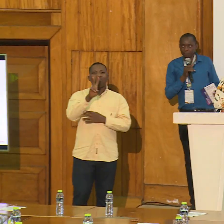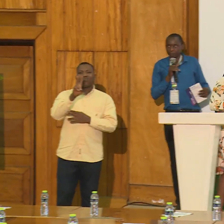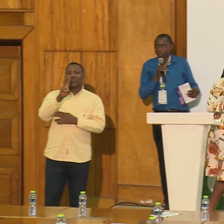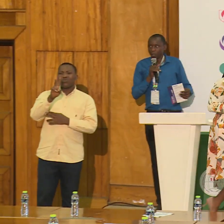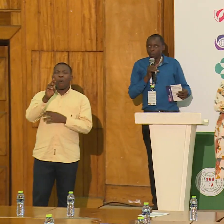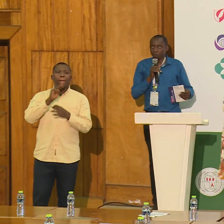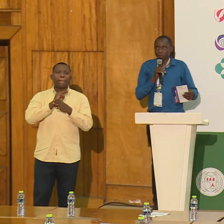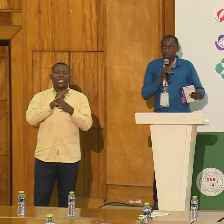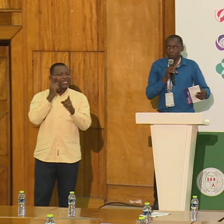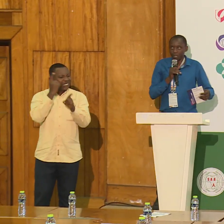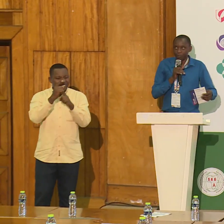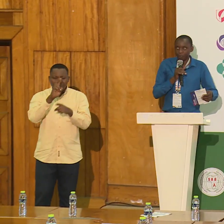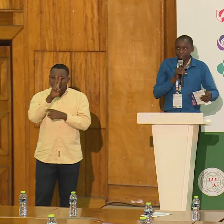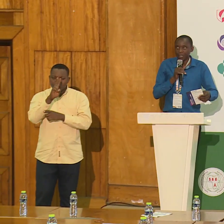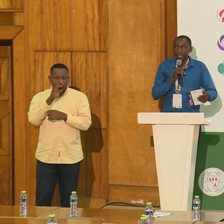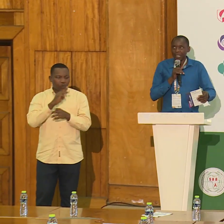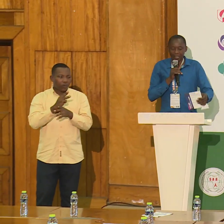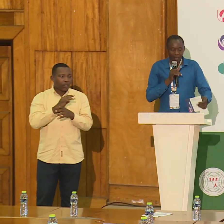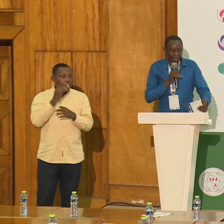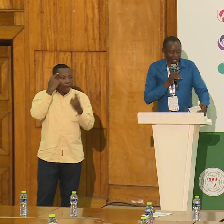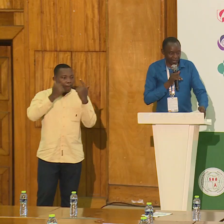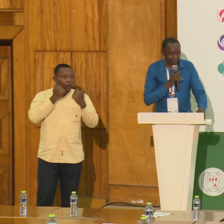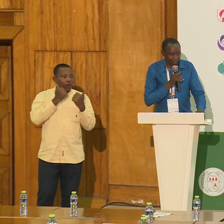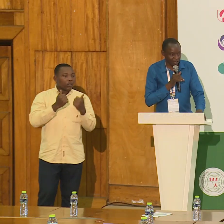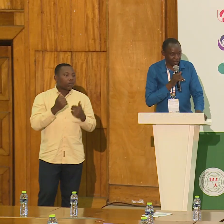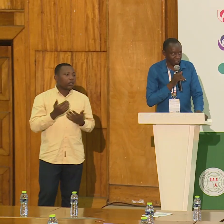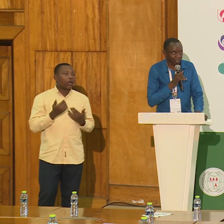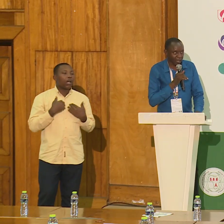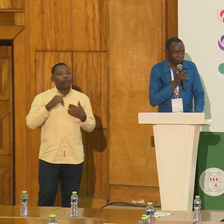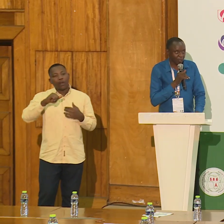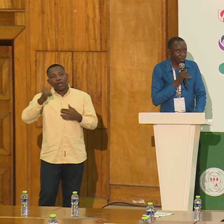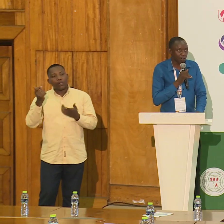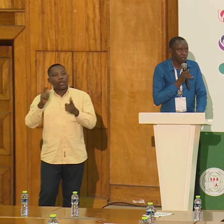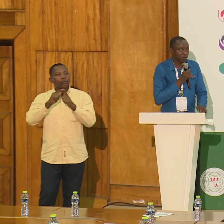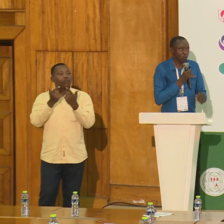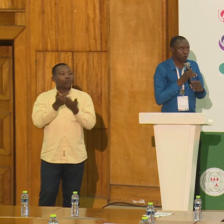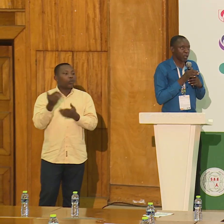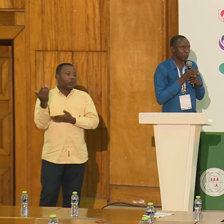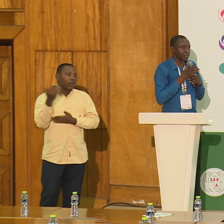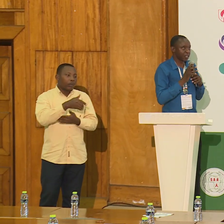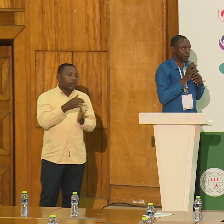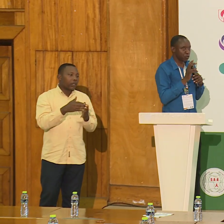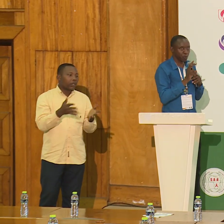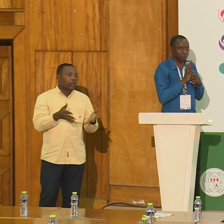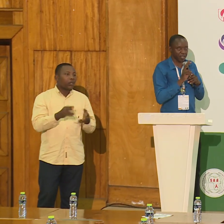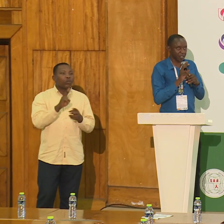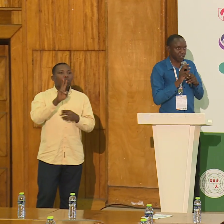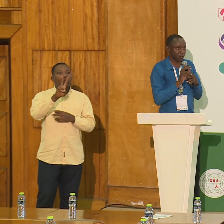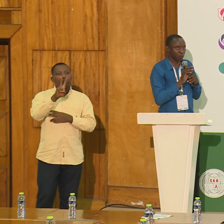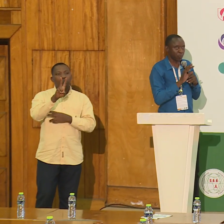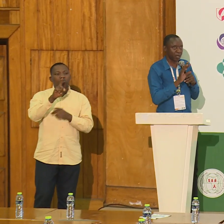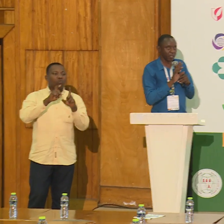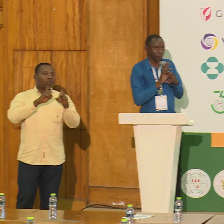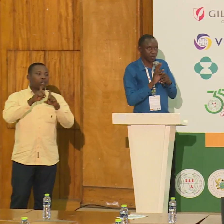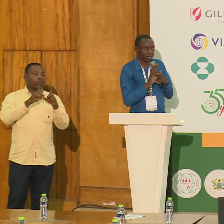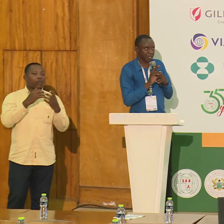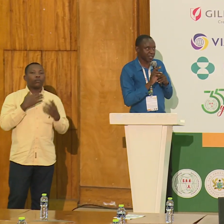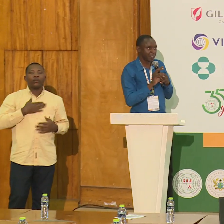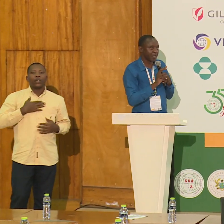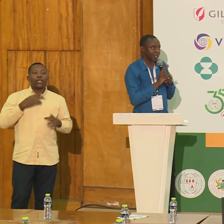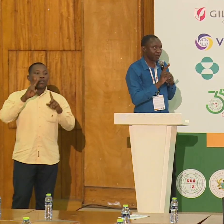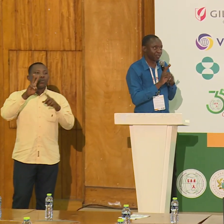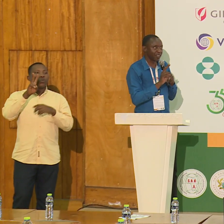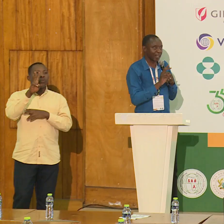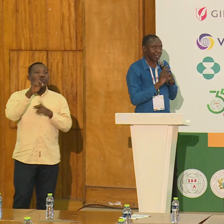your time because we have another session coming. So I'll take 2 questions, 2 burning